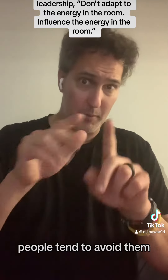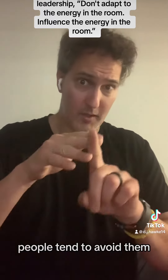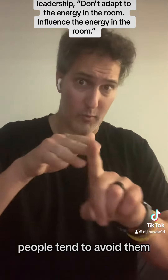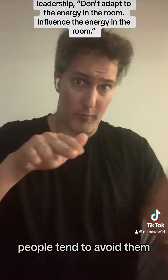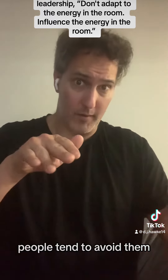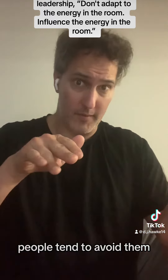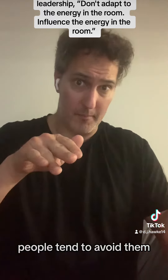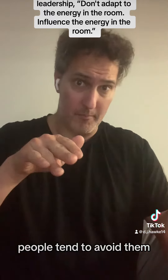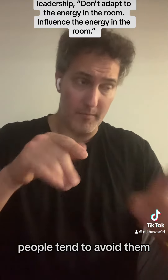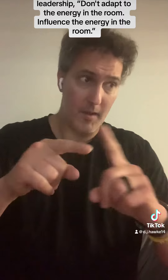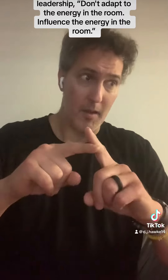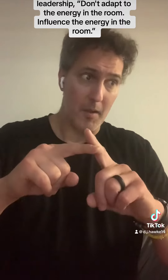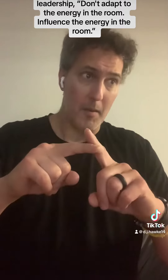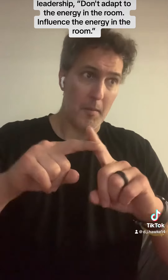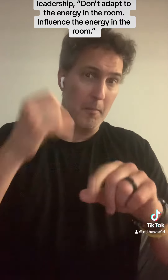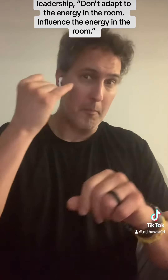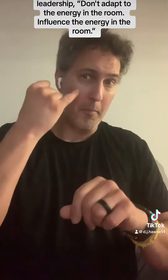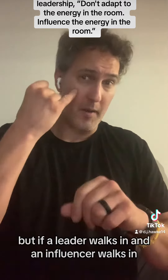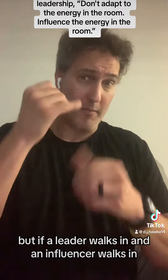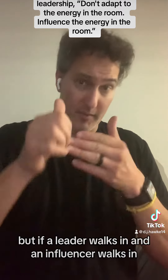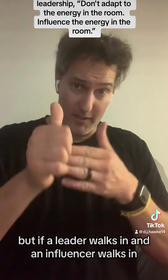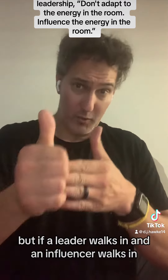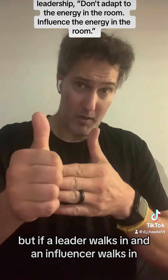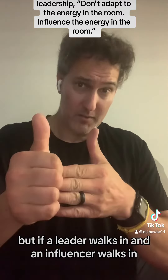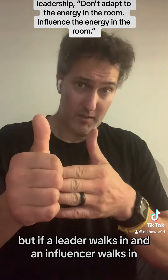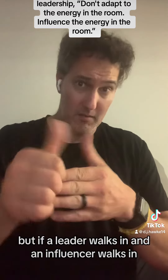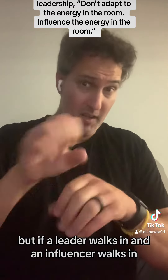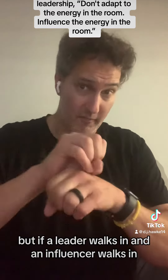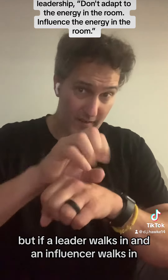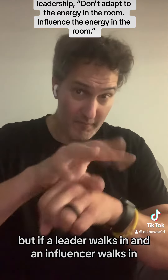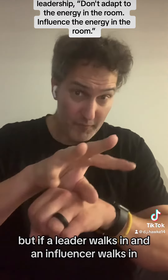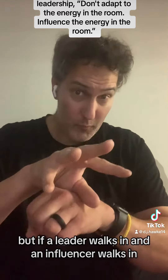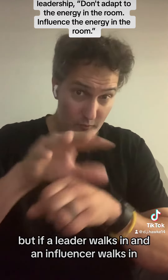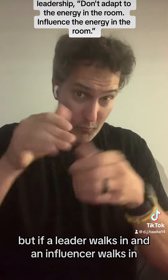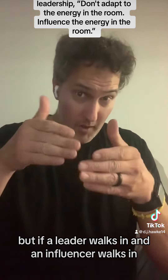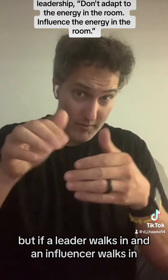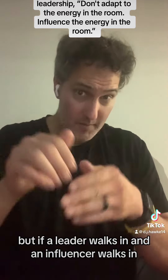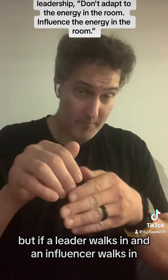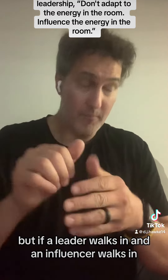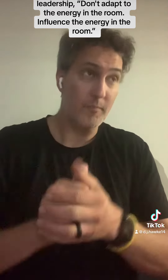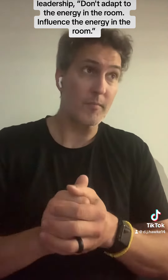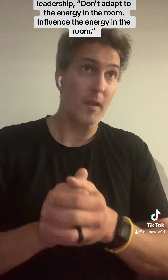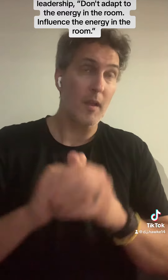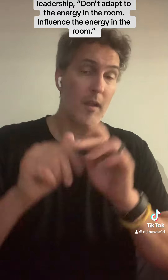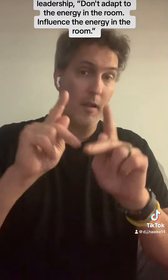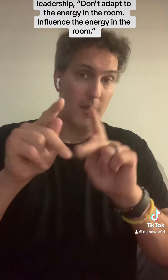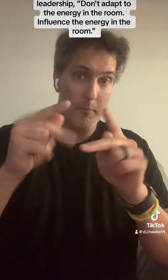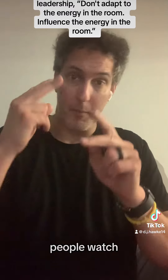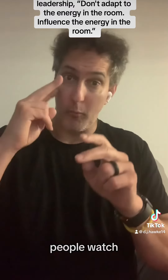tend to avoid them. But if a leader walks in, if an influencer walks in, people